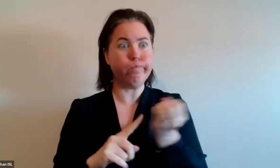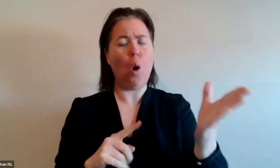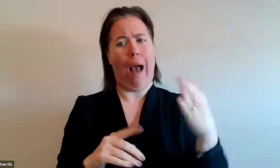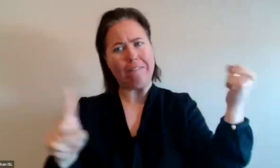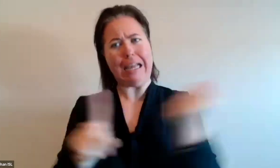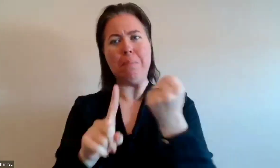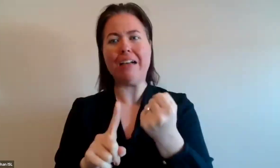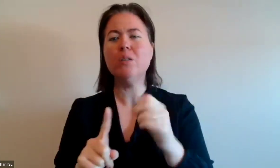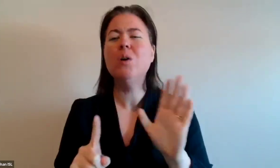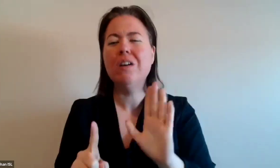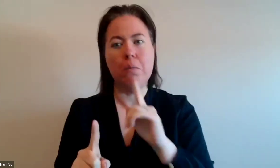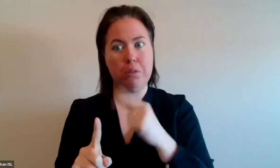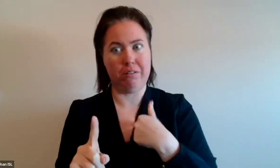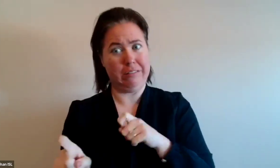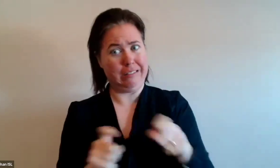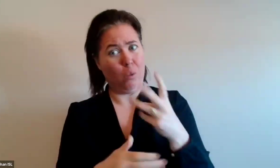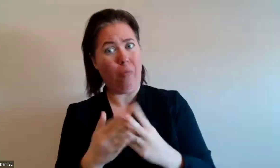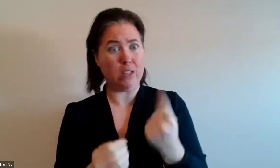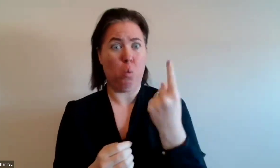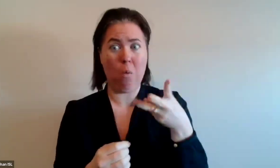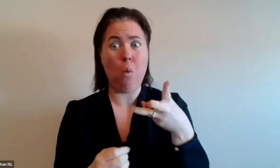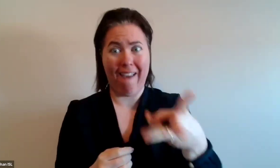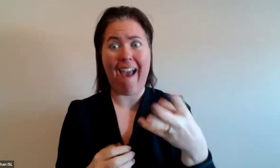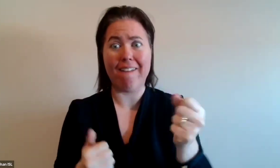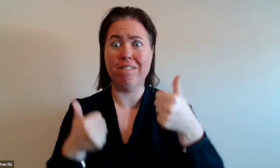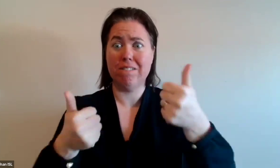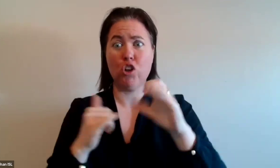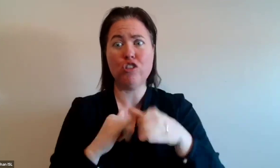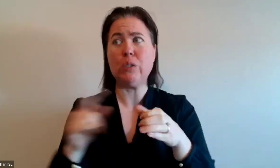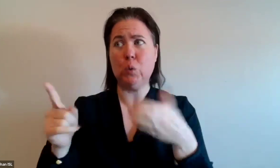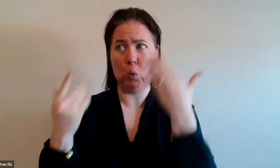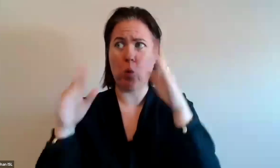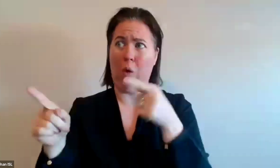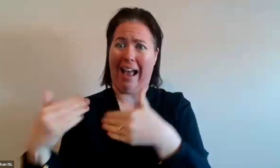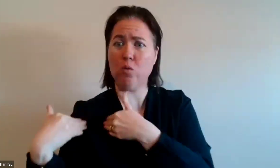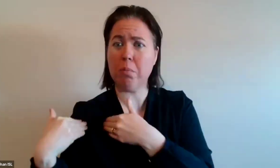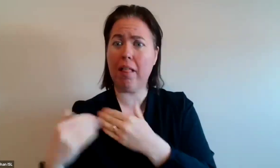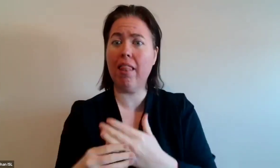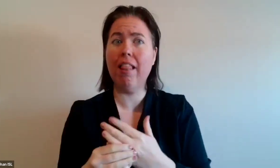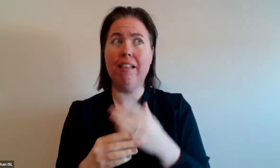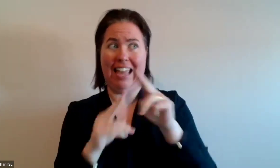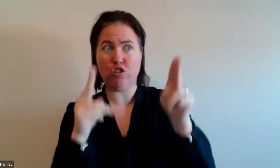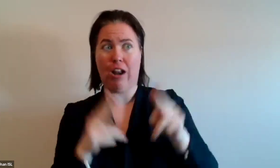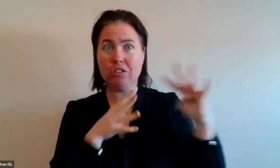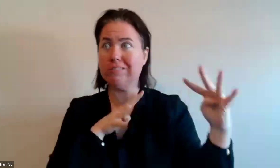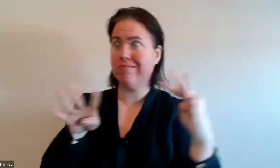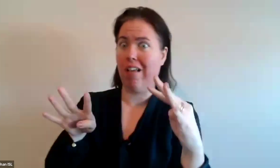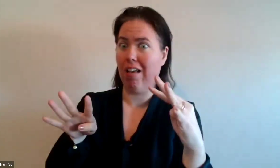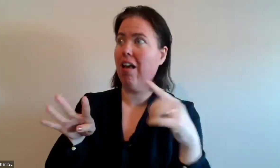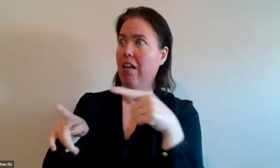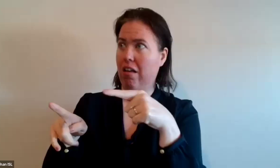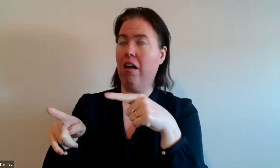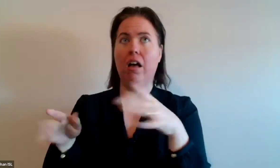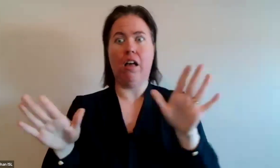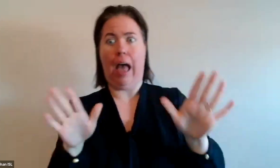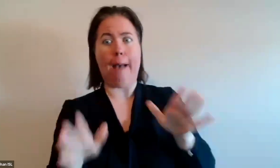at the same time, I think it's one of our chances to hold government accountable in an international forum. And of course, the